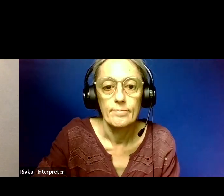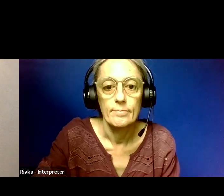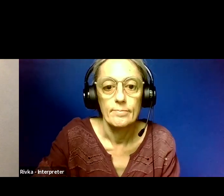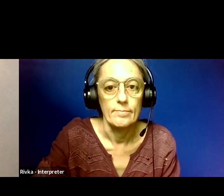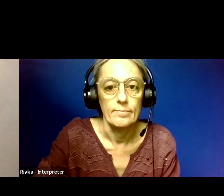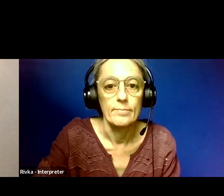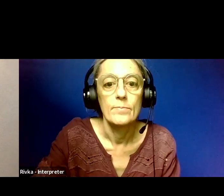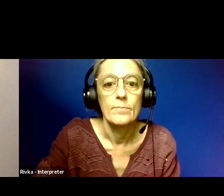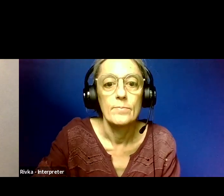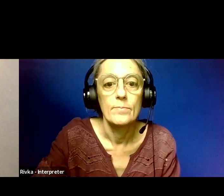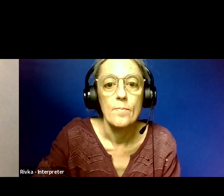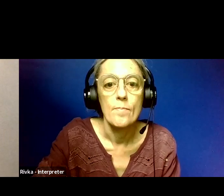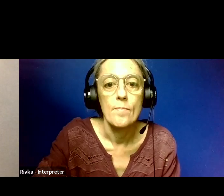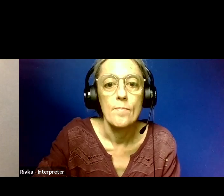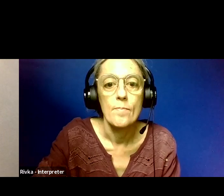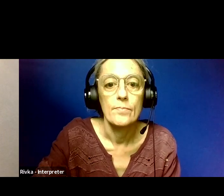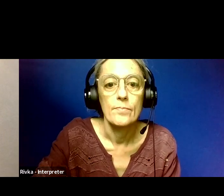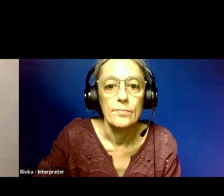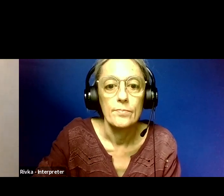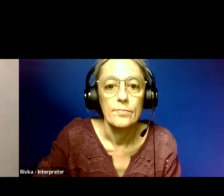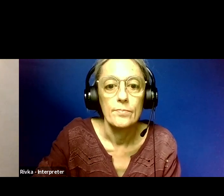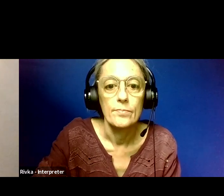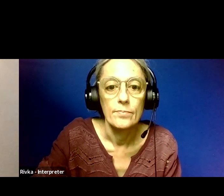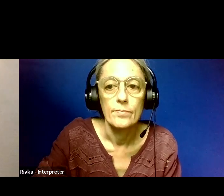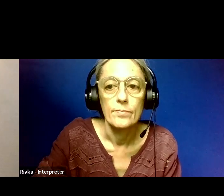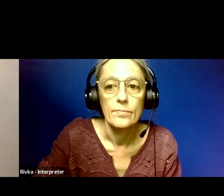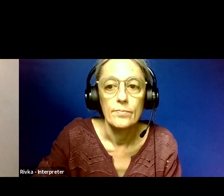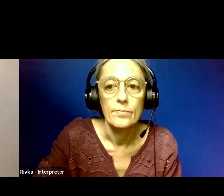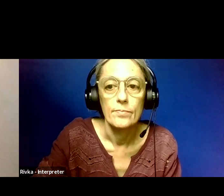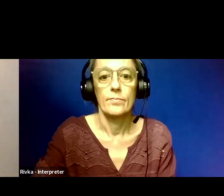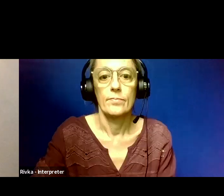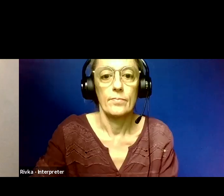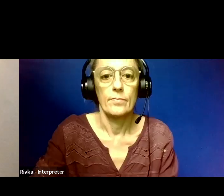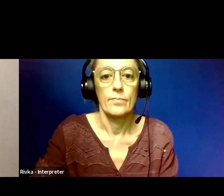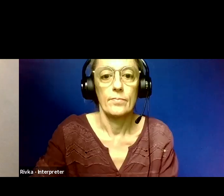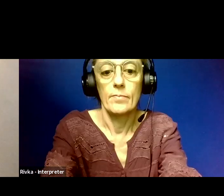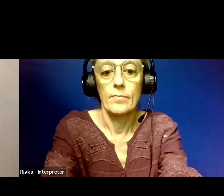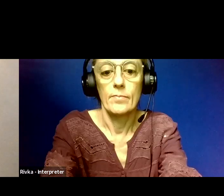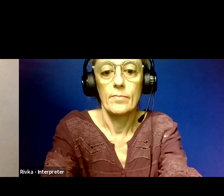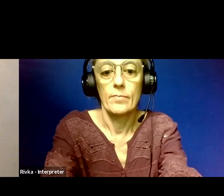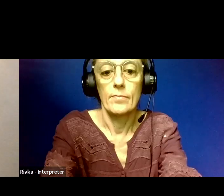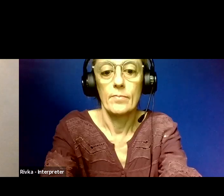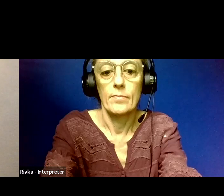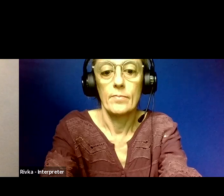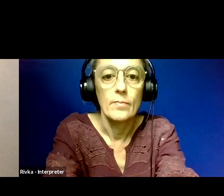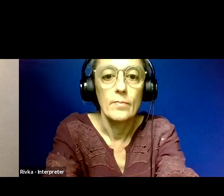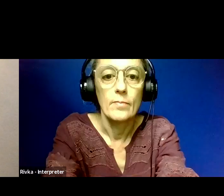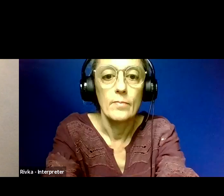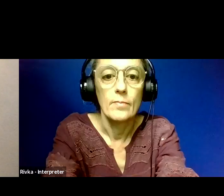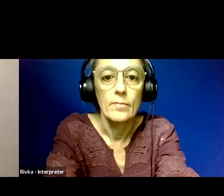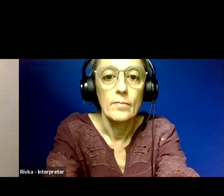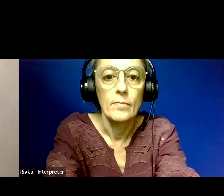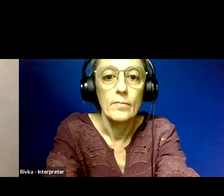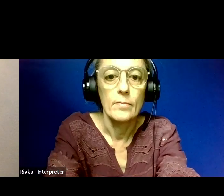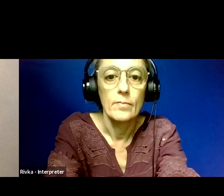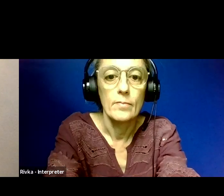covered as a disability. Uh, we'll cover things that are covered as disabilities later. It provides that state